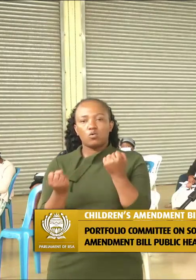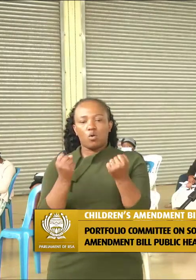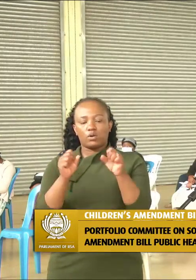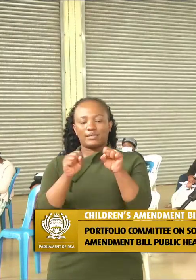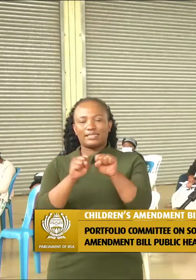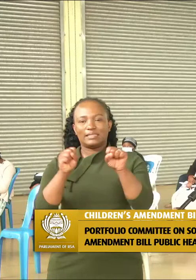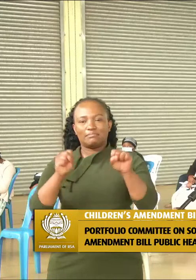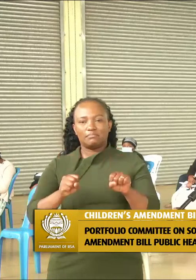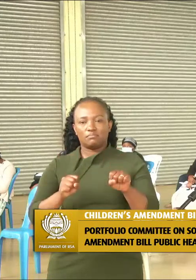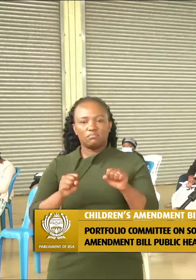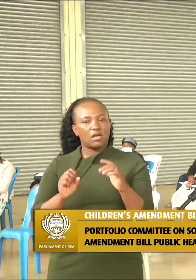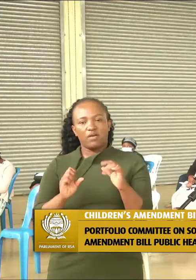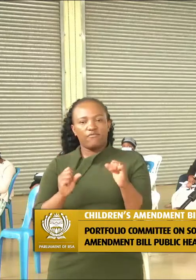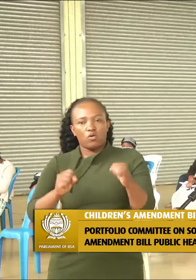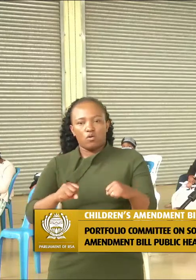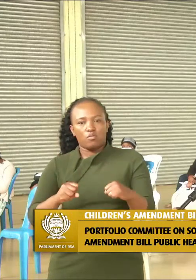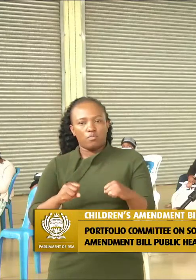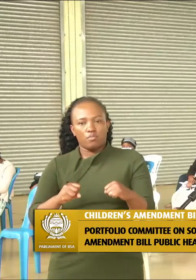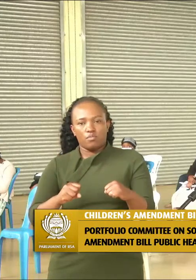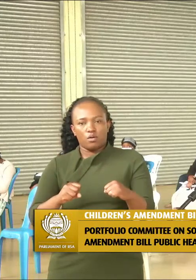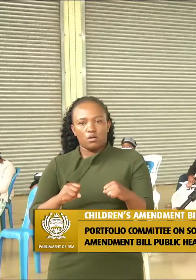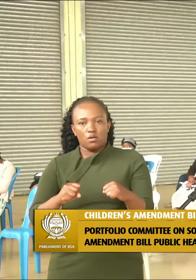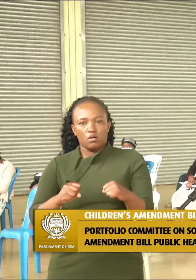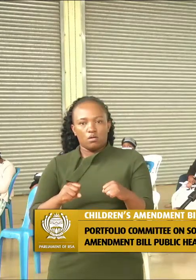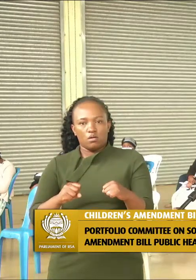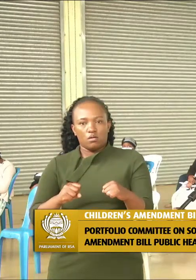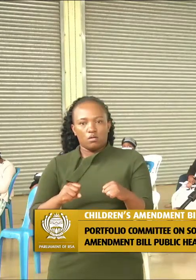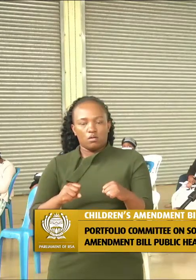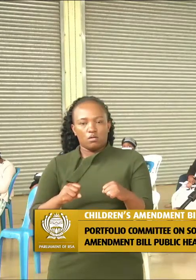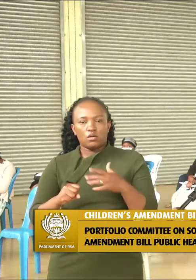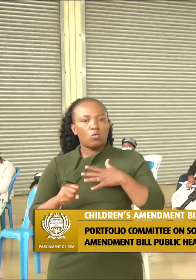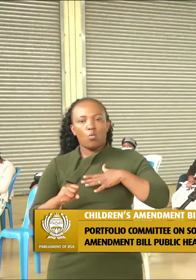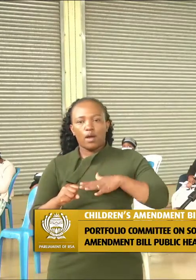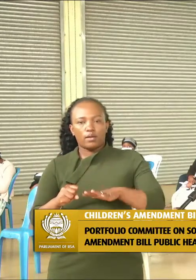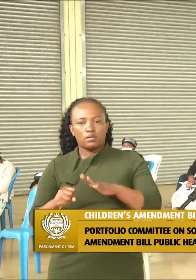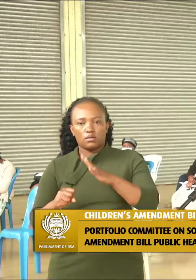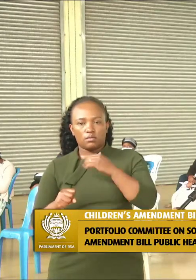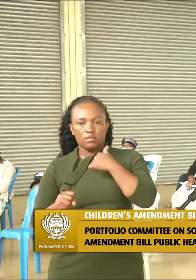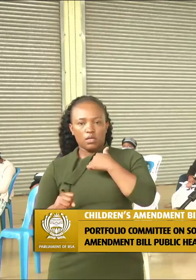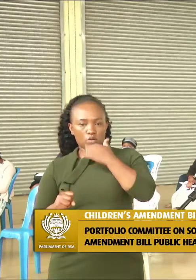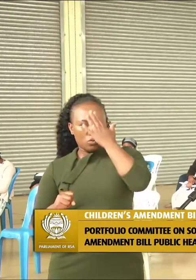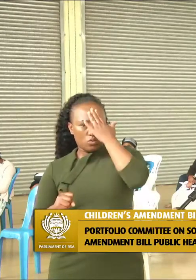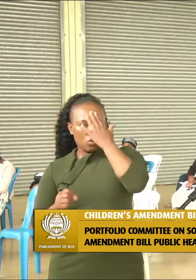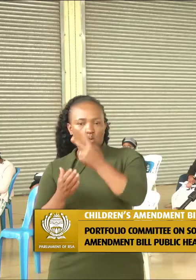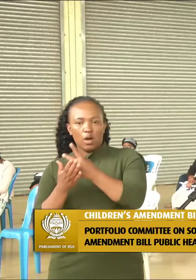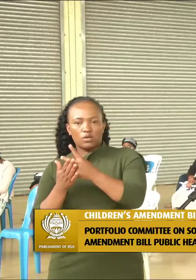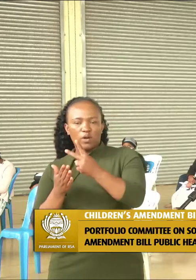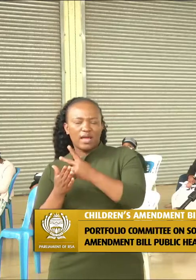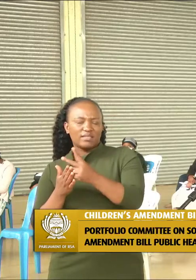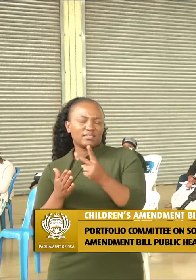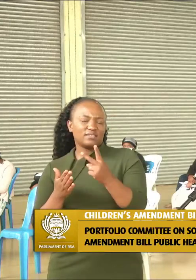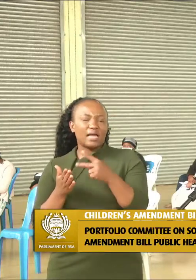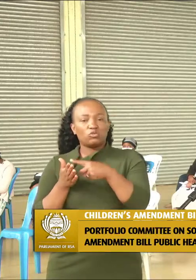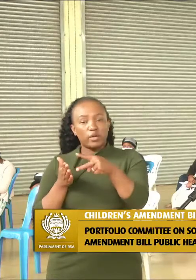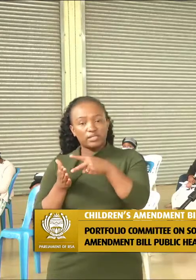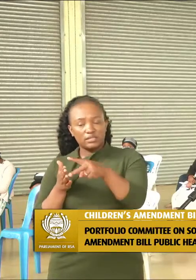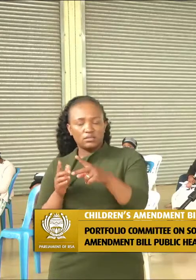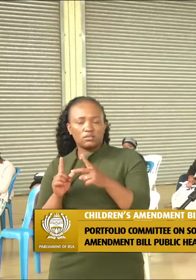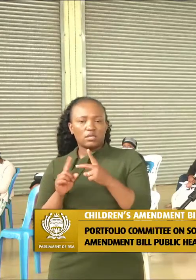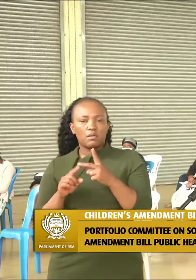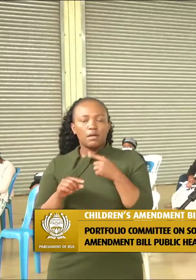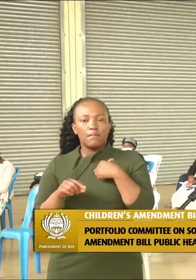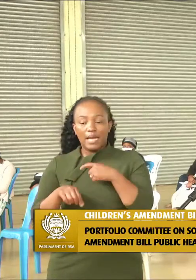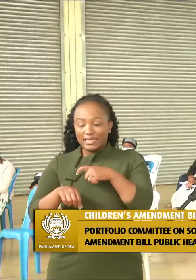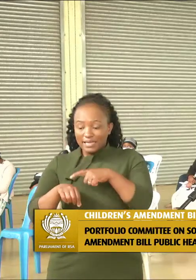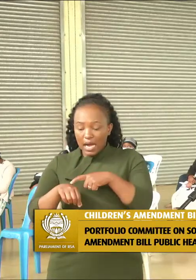me to have even shared residence or much time with my child. Kodwa inkantolo